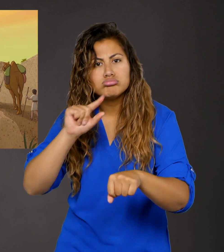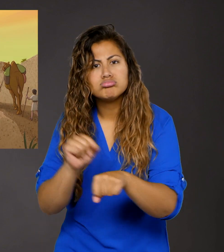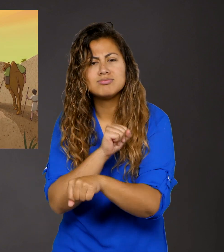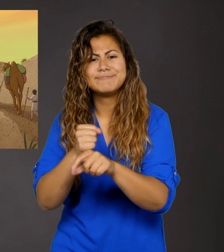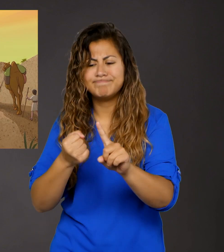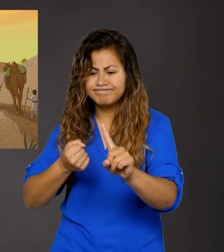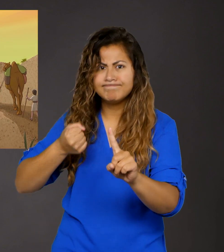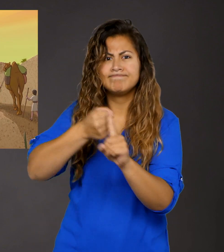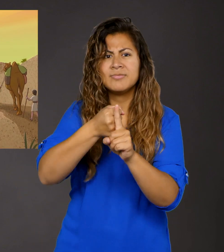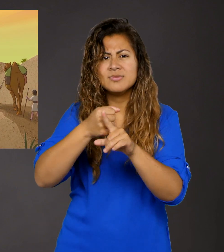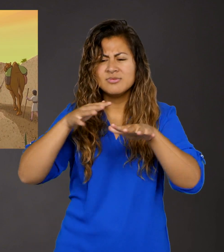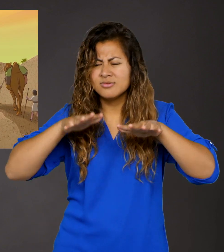Then the famine came.